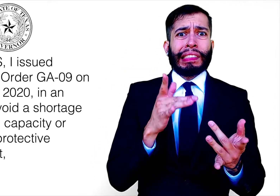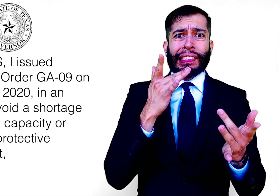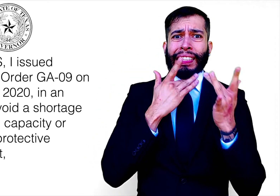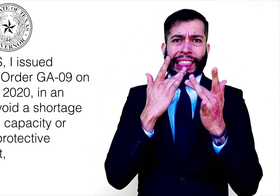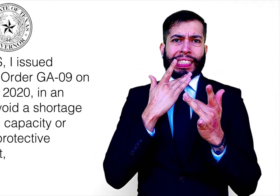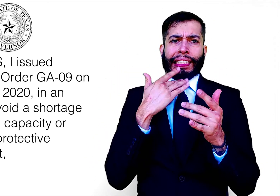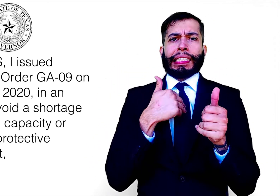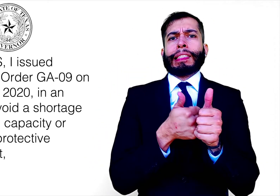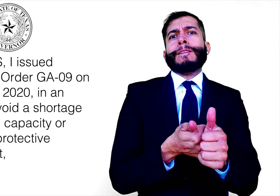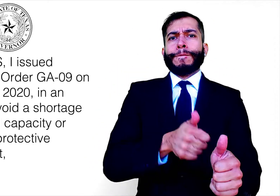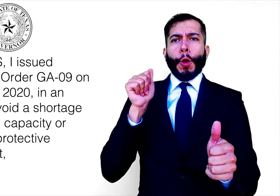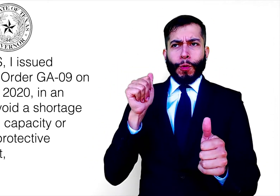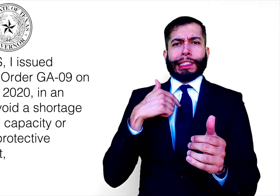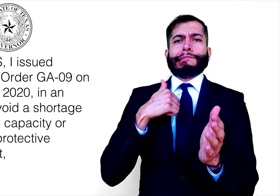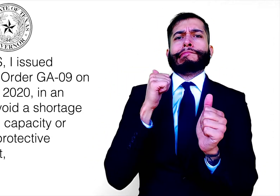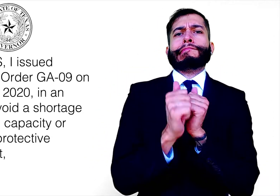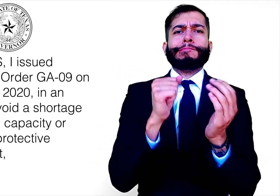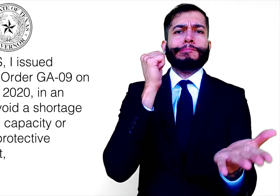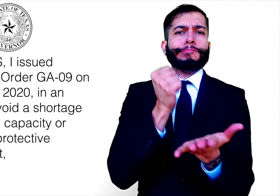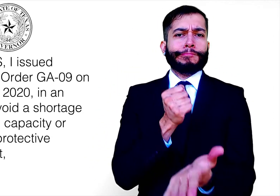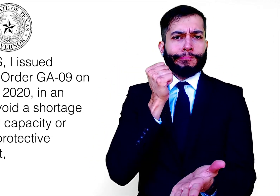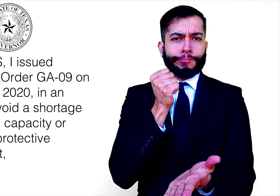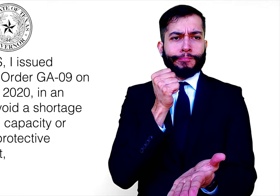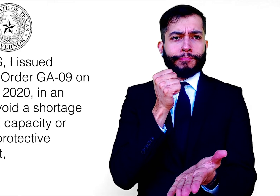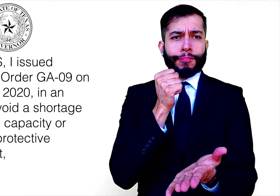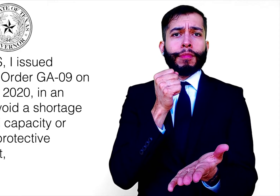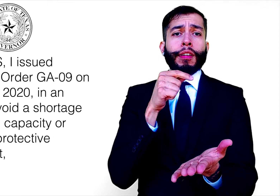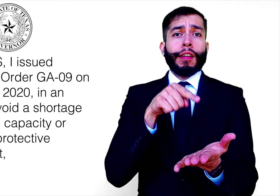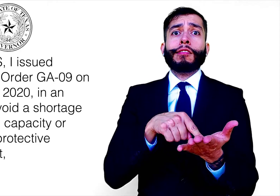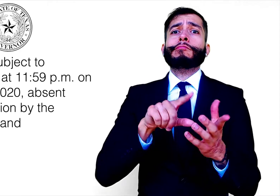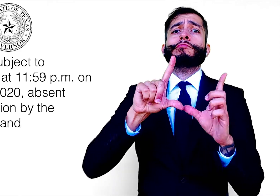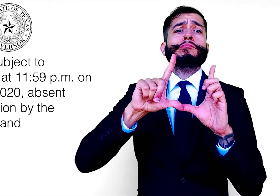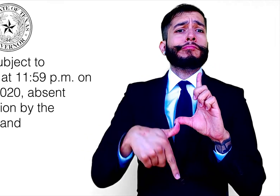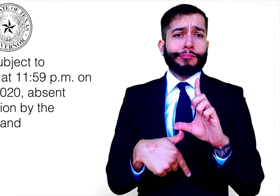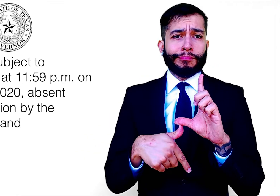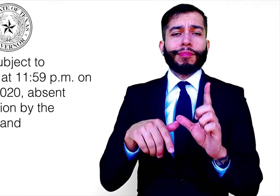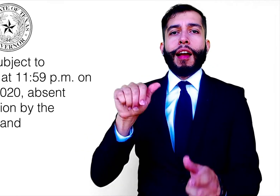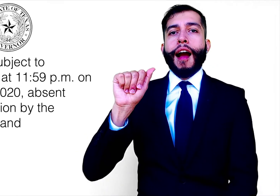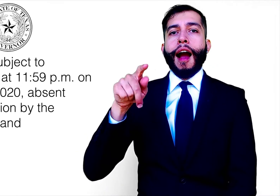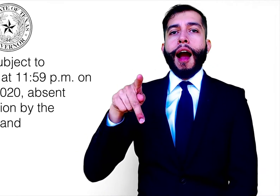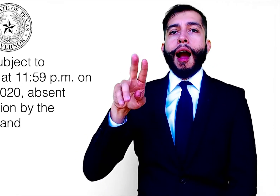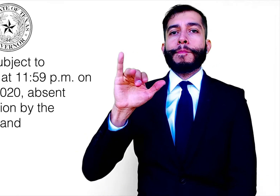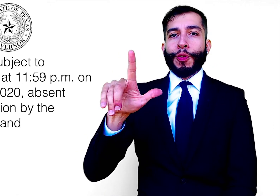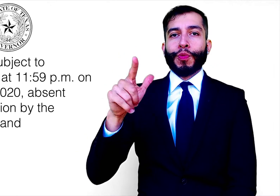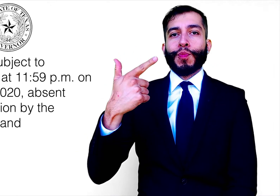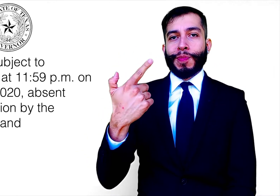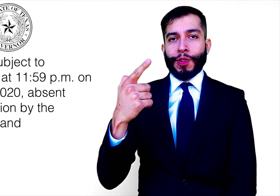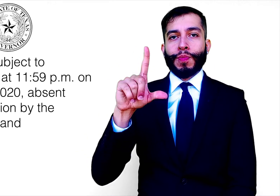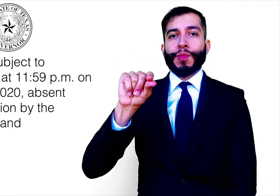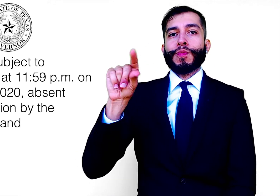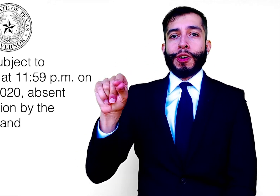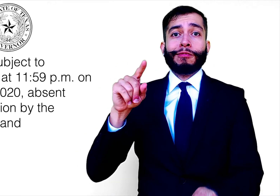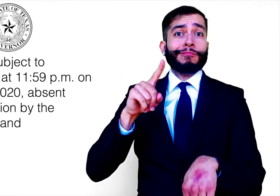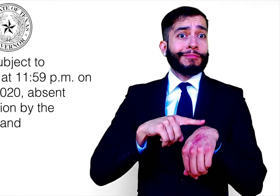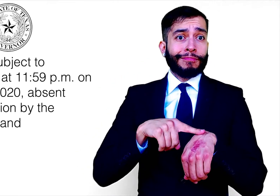subject to expiration at 11:59 p.m. on April 21,